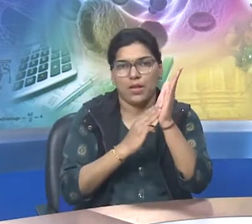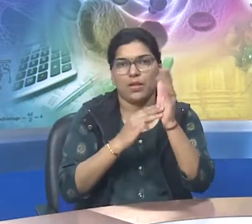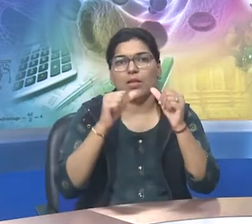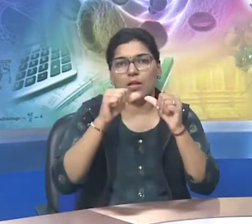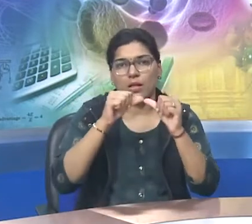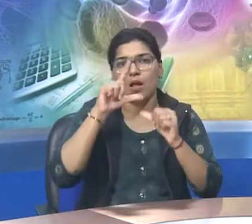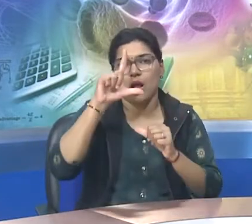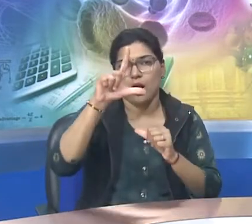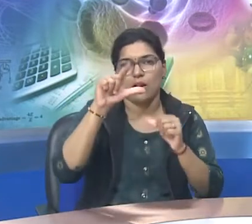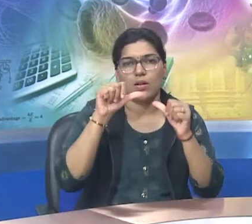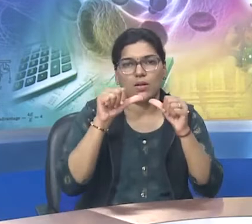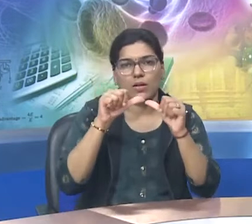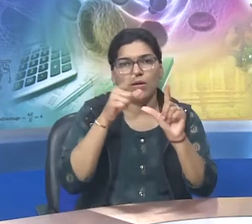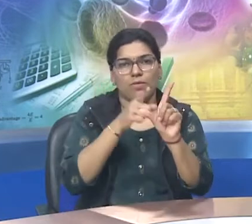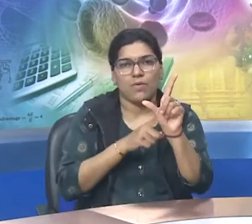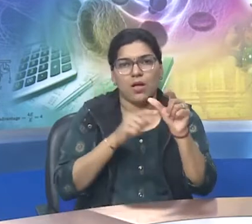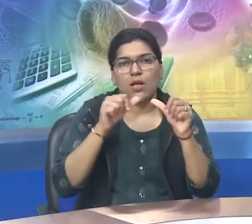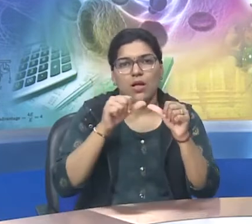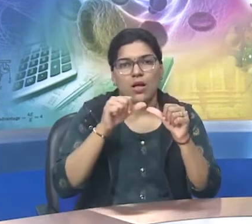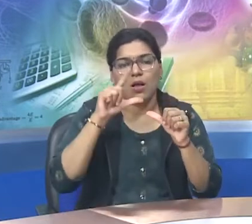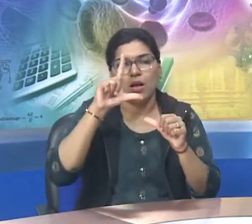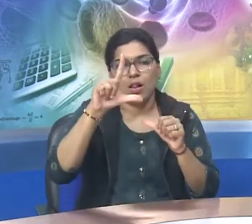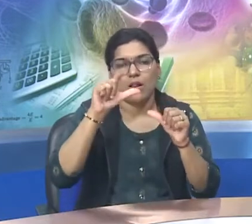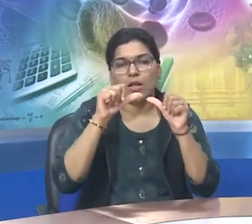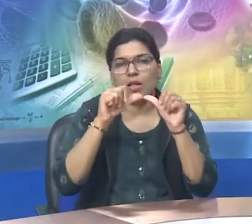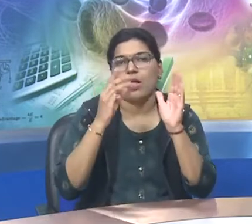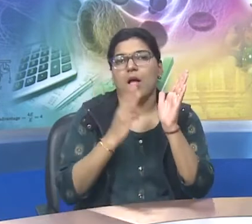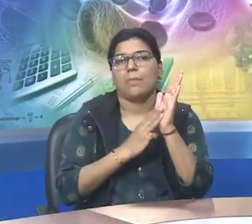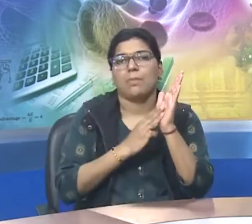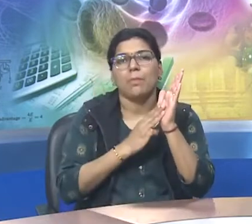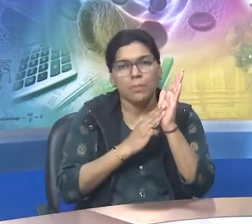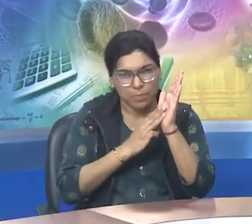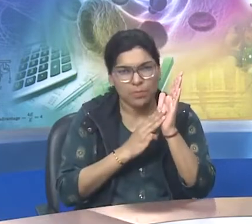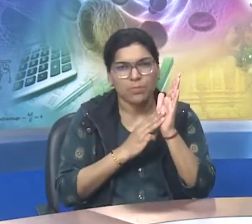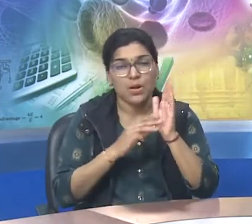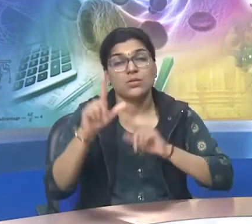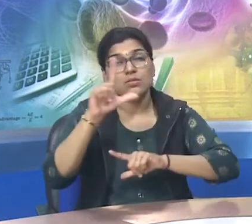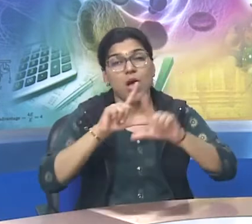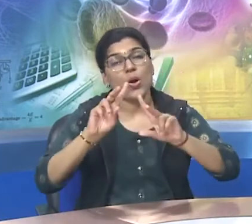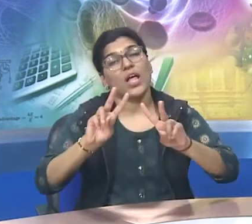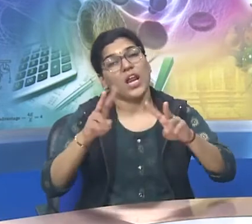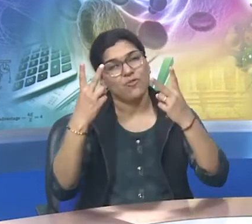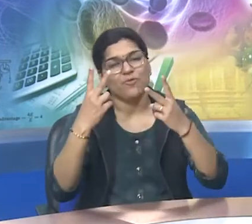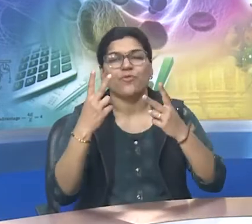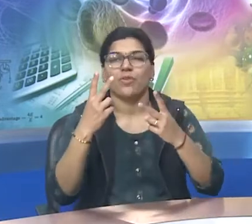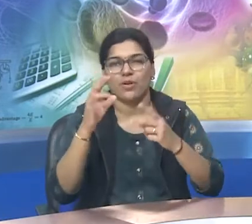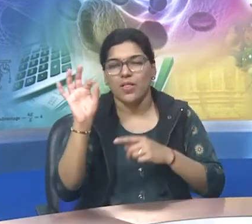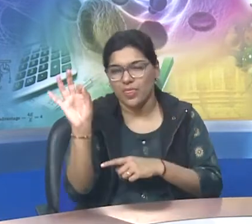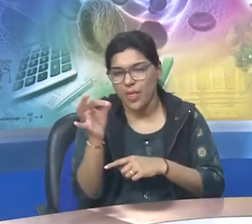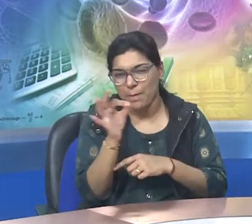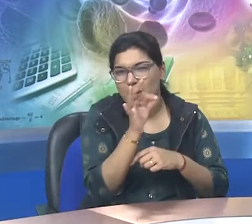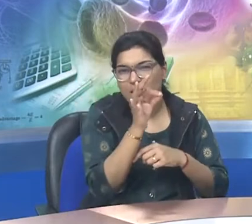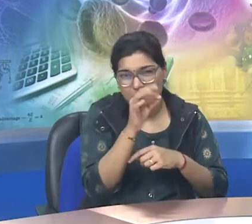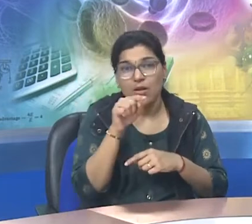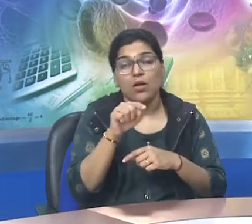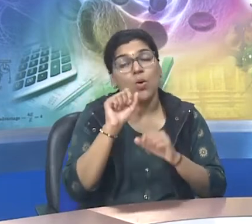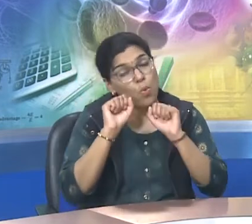this second language was in Malayalam. This is the sign of Malayalam. It's a different language from South